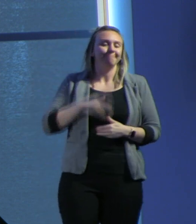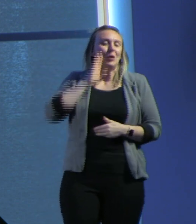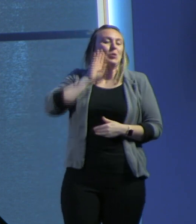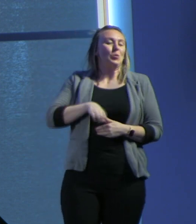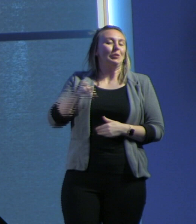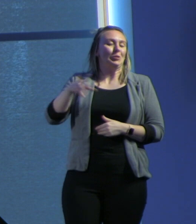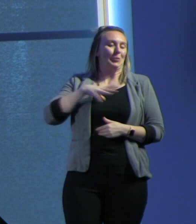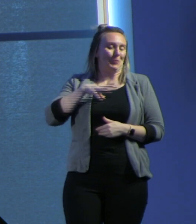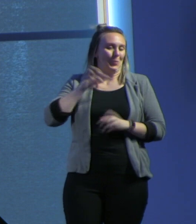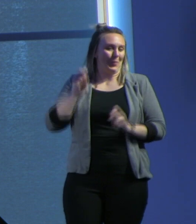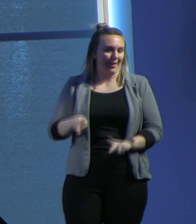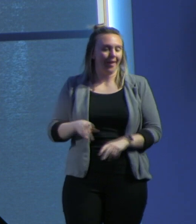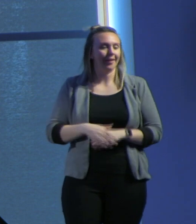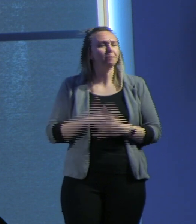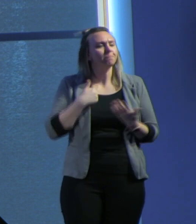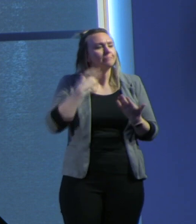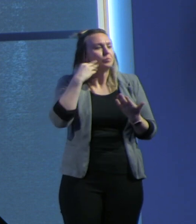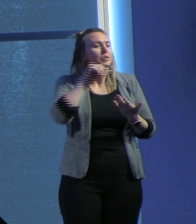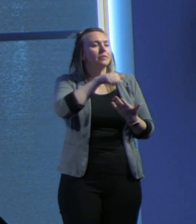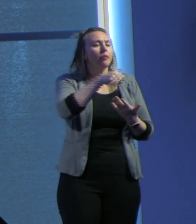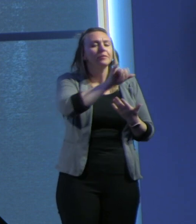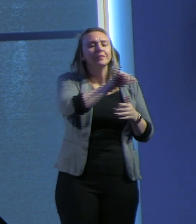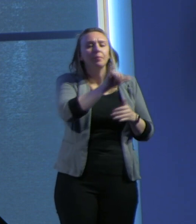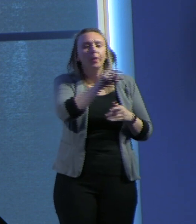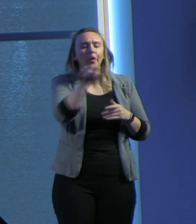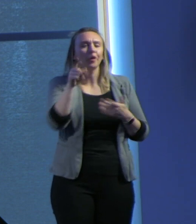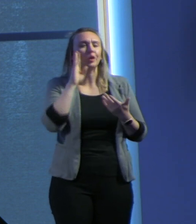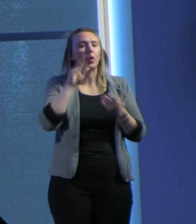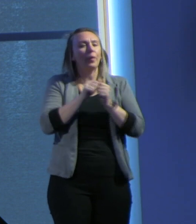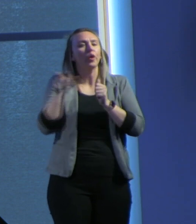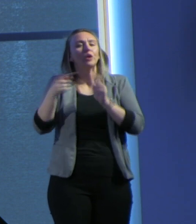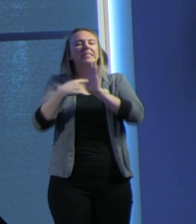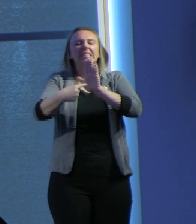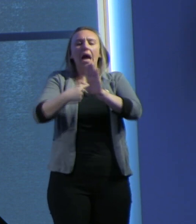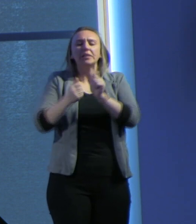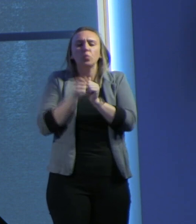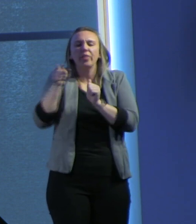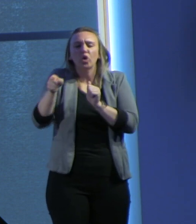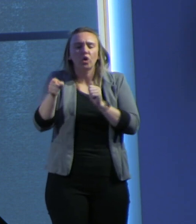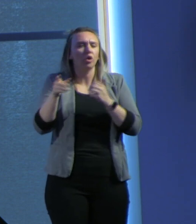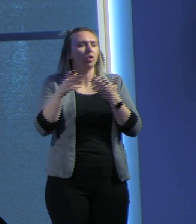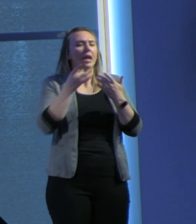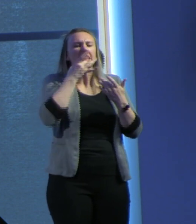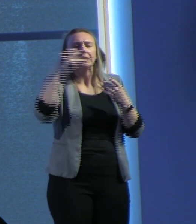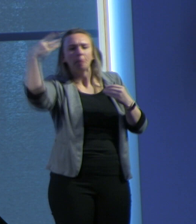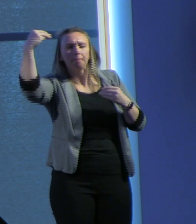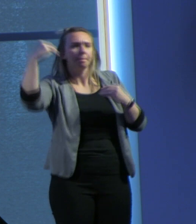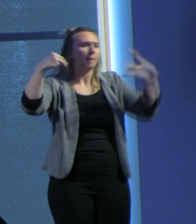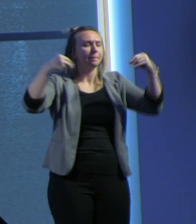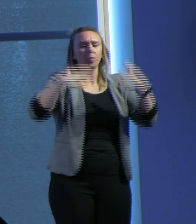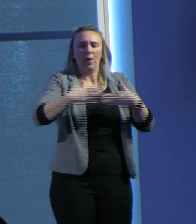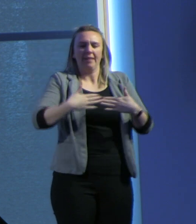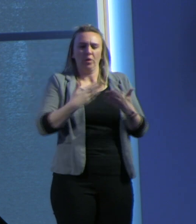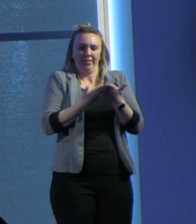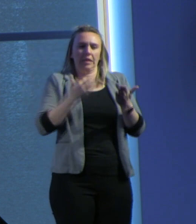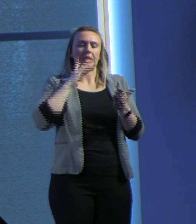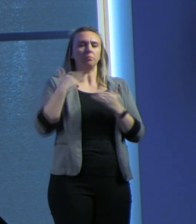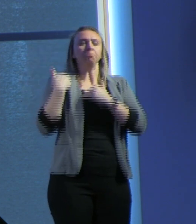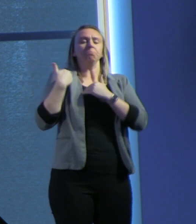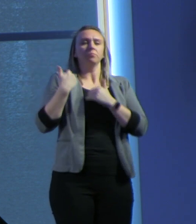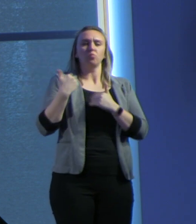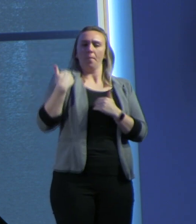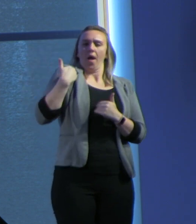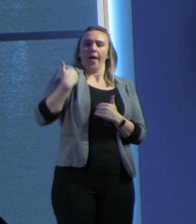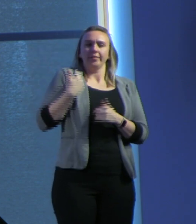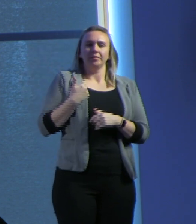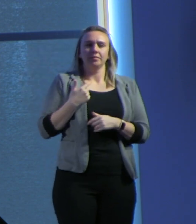similar things of, lights popping and out or something when I turn them on, and stuff like that, and a little